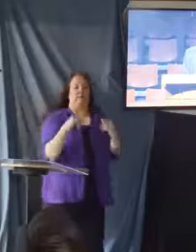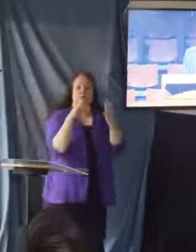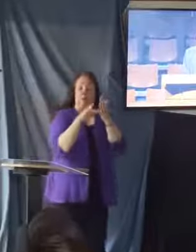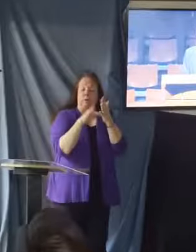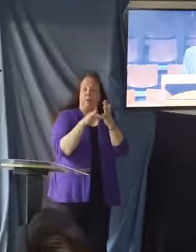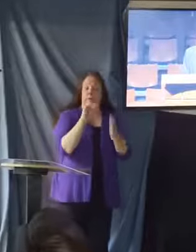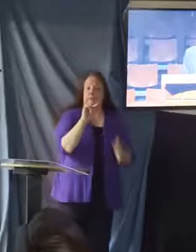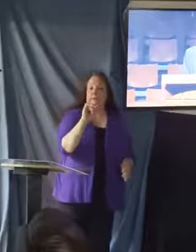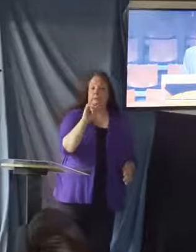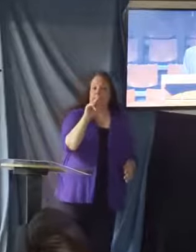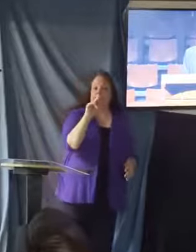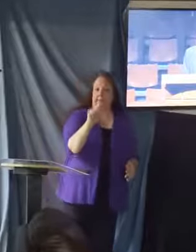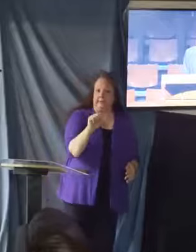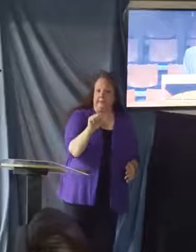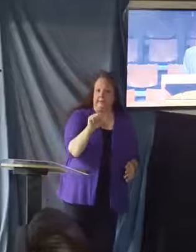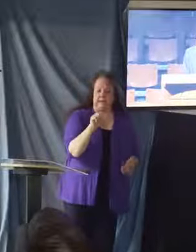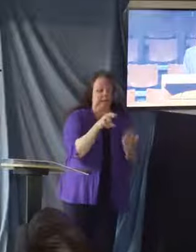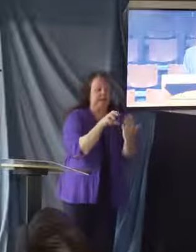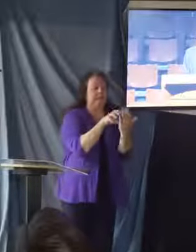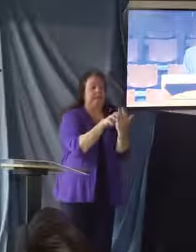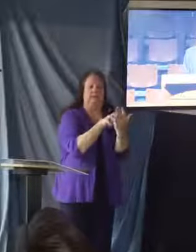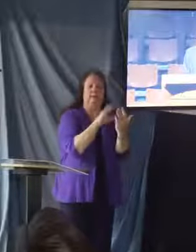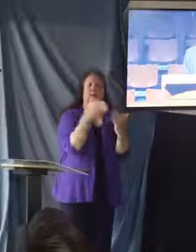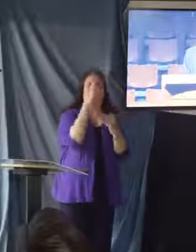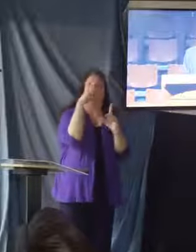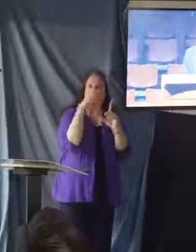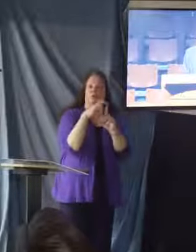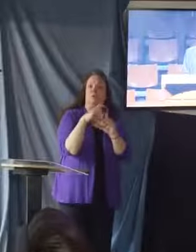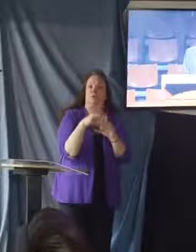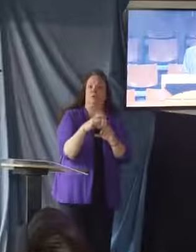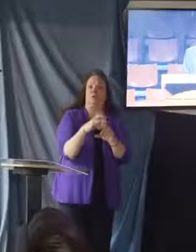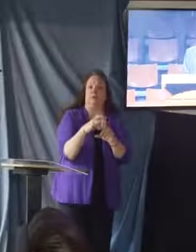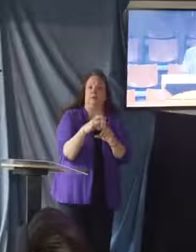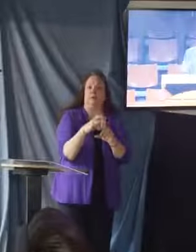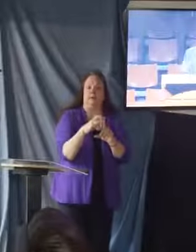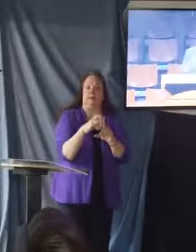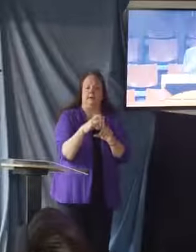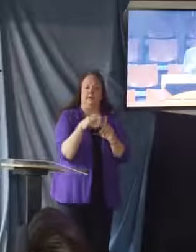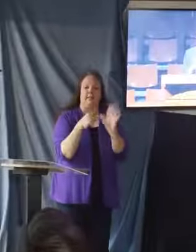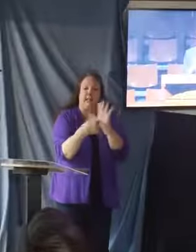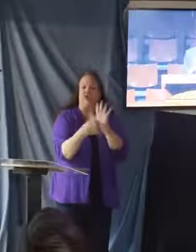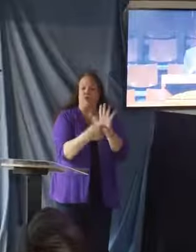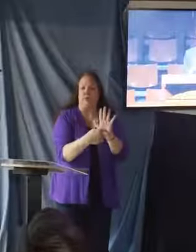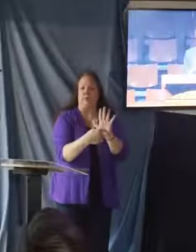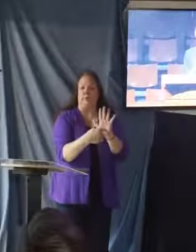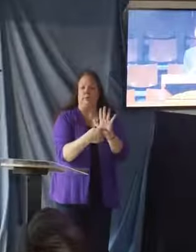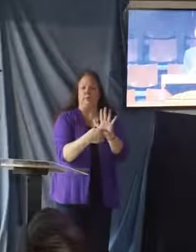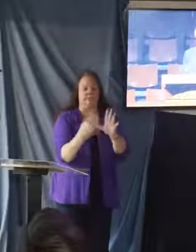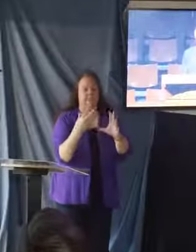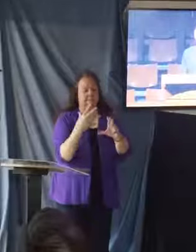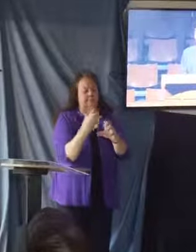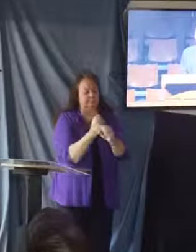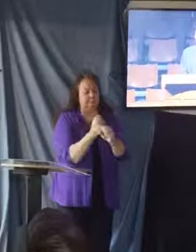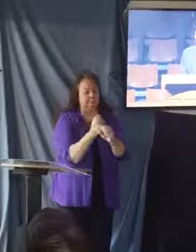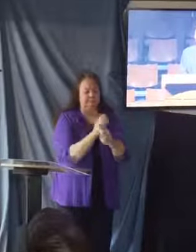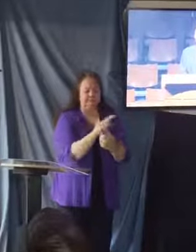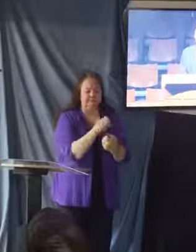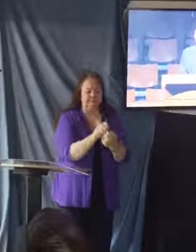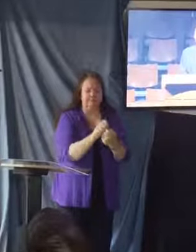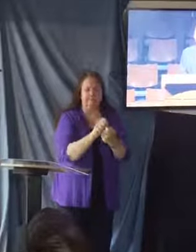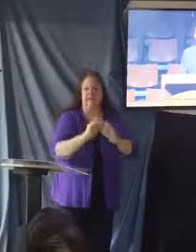Titus to one of those sections in the Word of God that stands out for its conciseness and